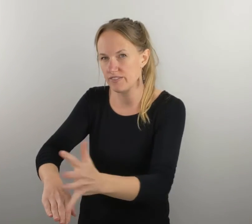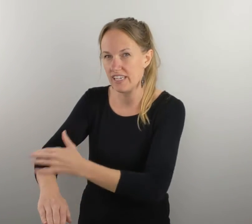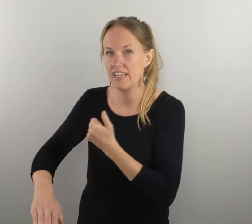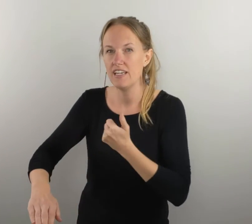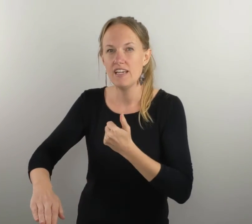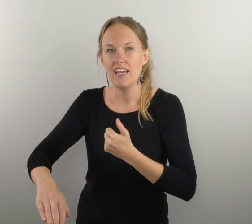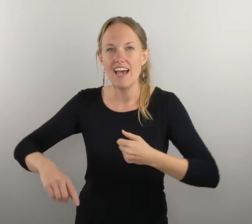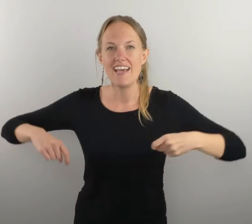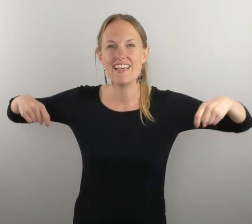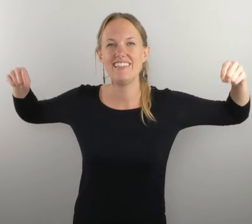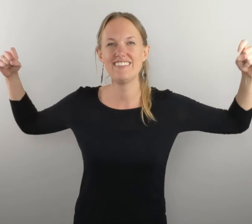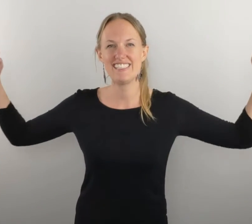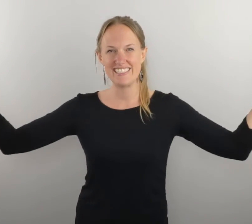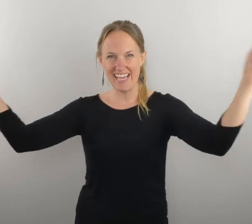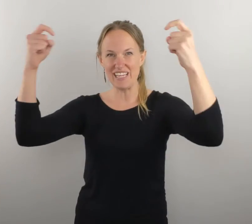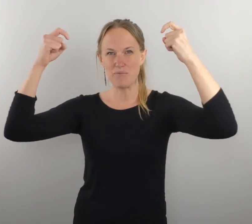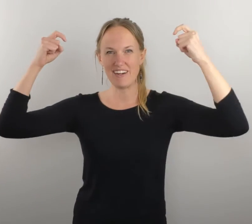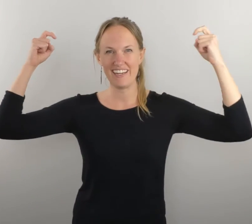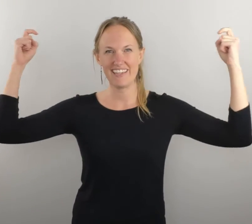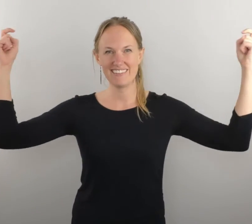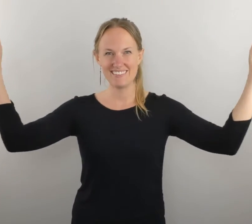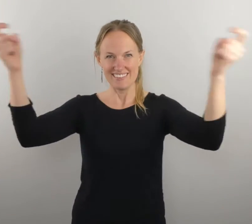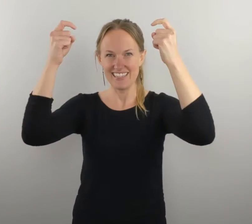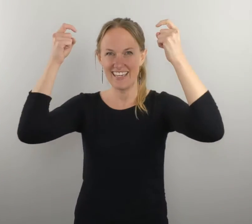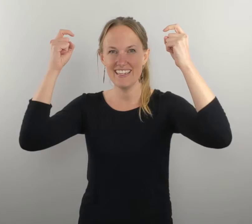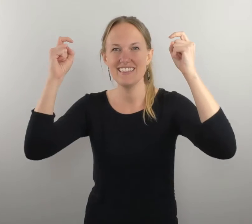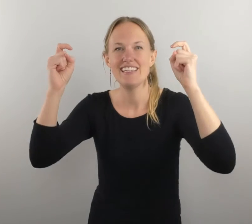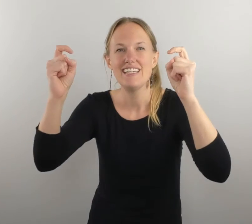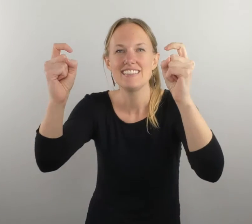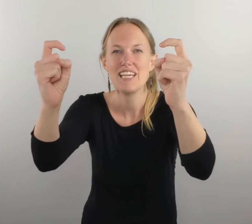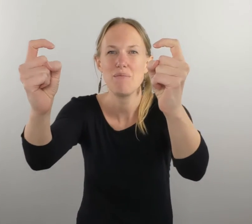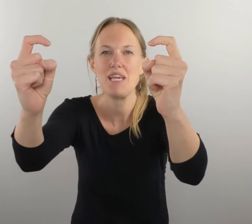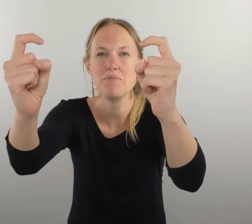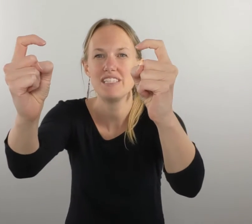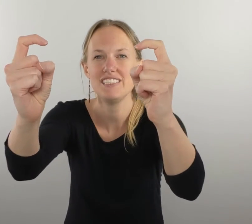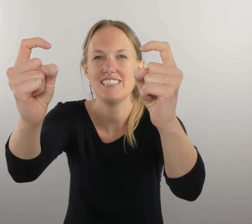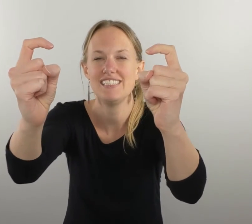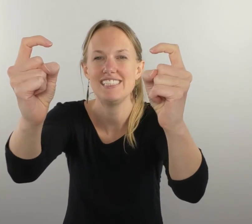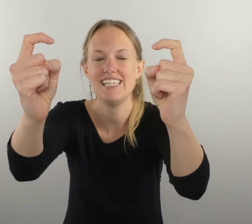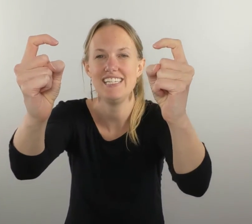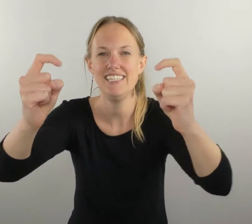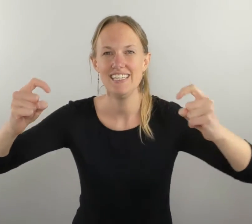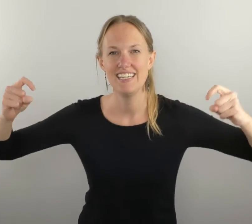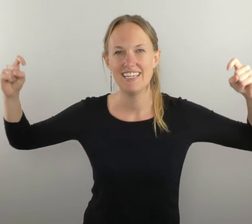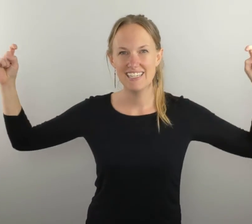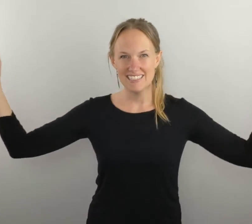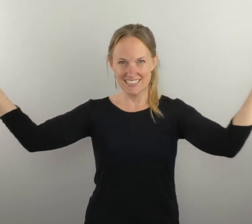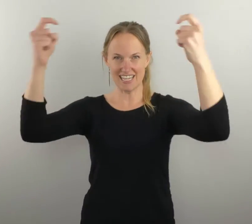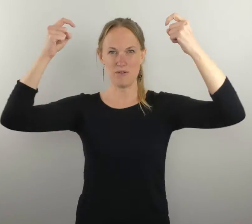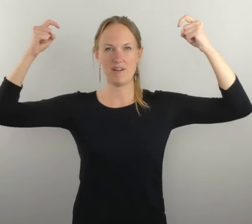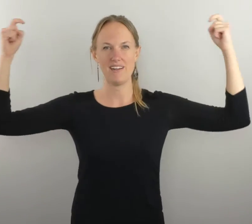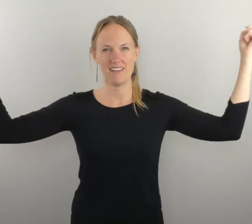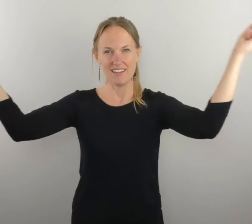trophy, and then you're celebrating, okay, same hand position as sin, celebrating,